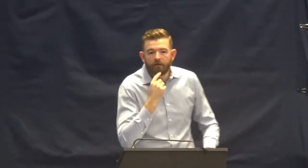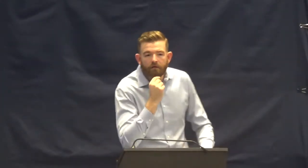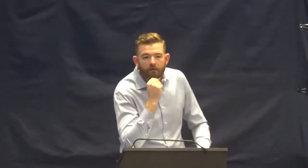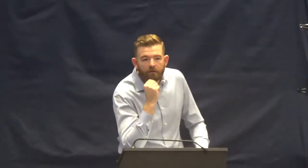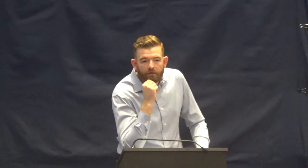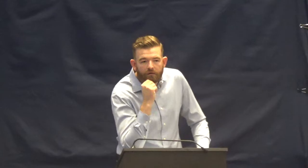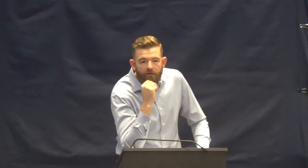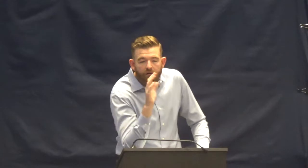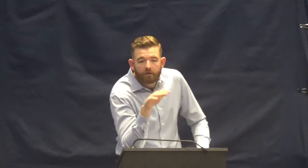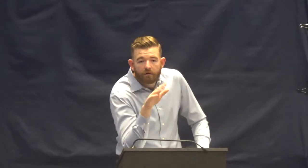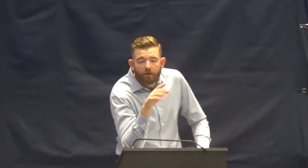said next?